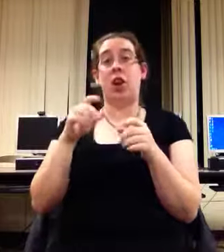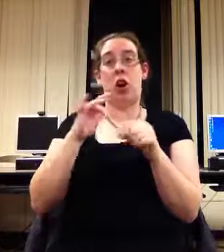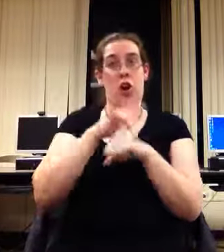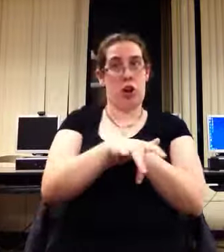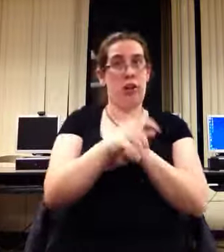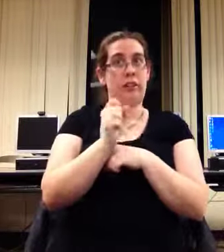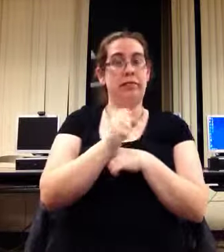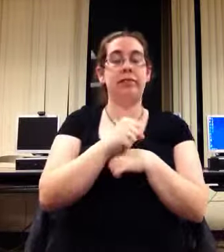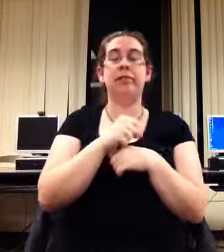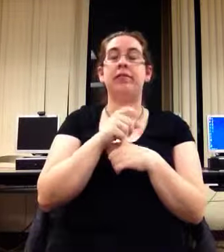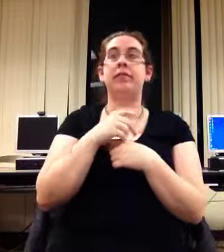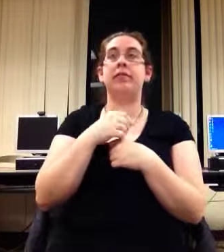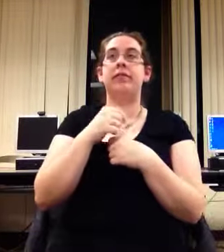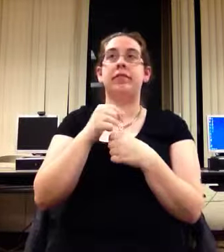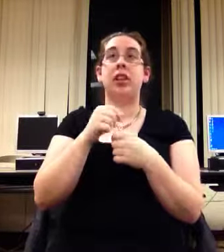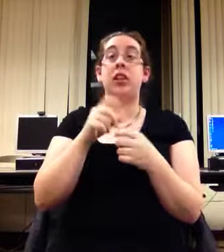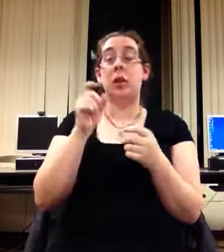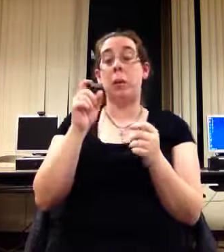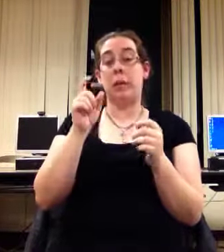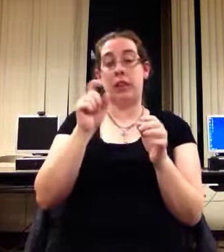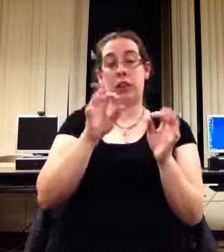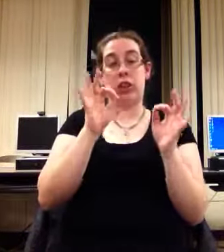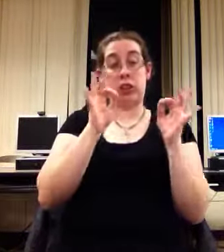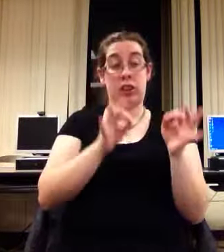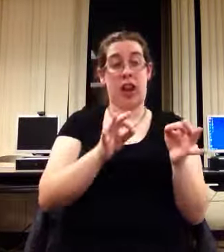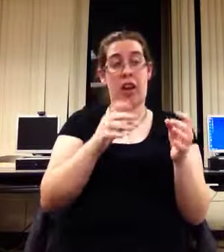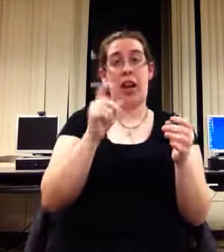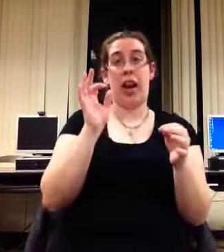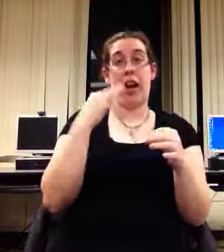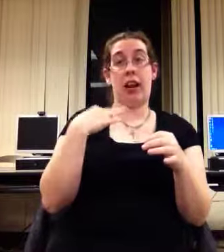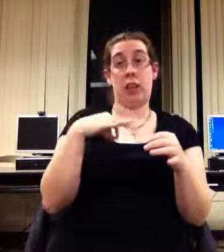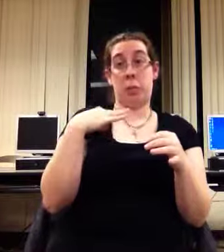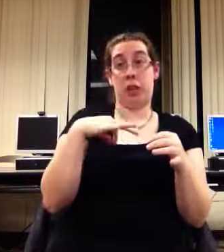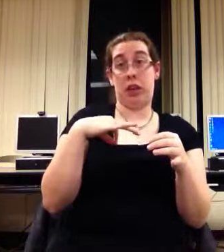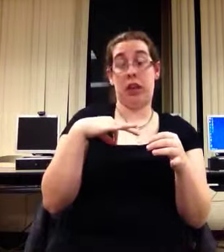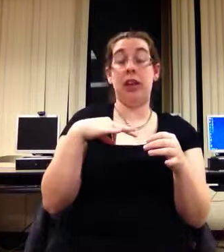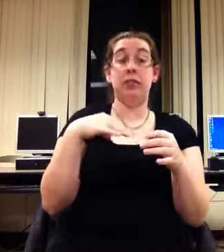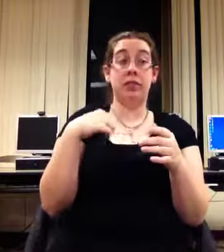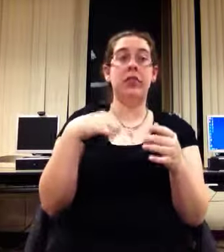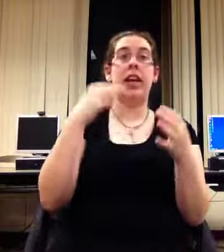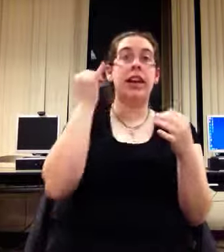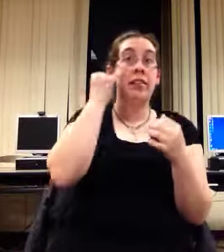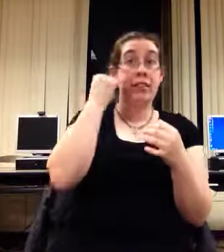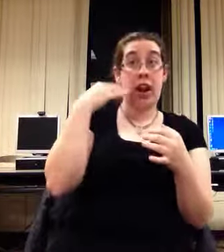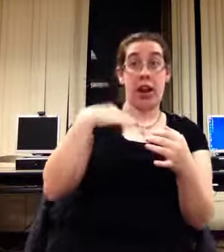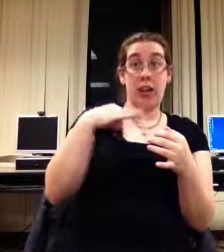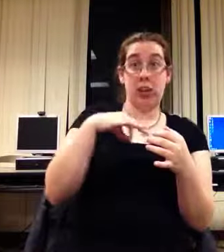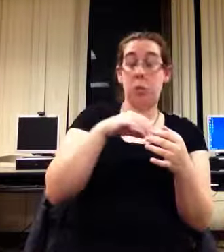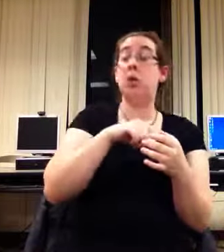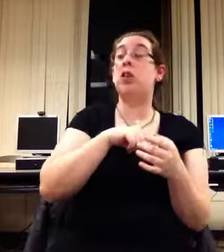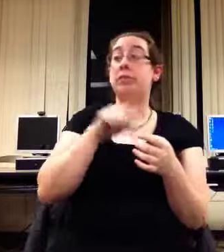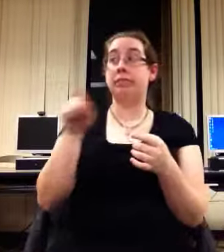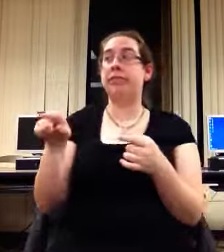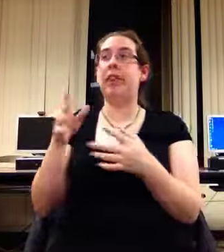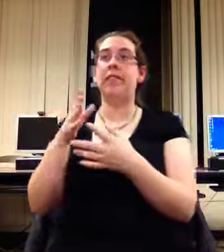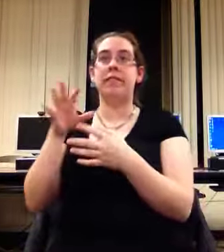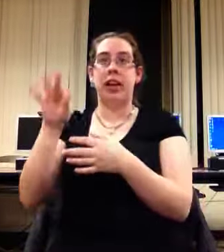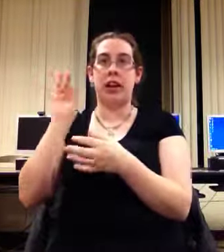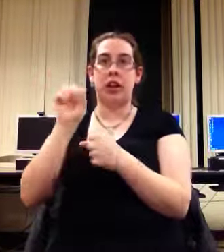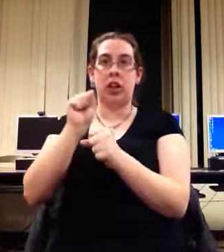your eligibility. Once you know if you are eligible for a work-study position, you have to find a job through your school's financial aid